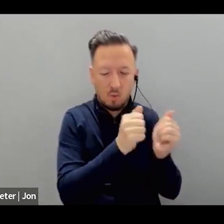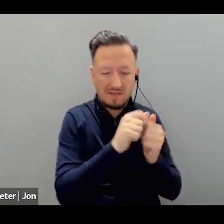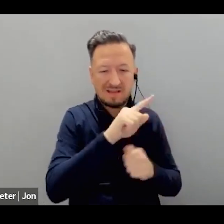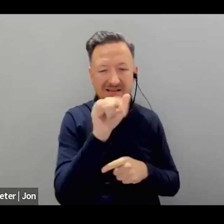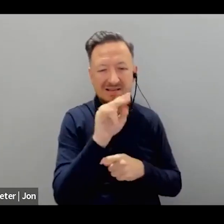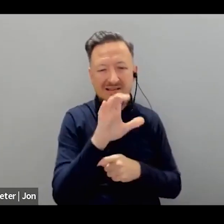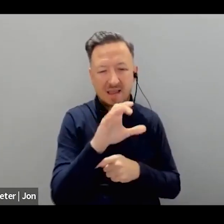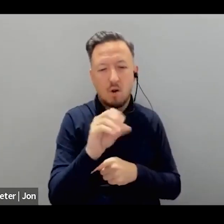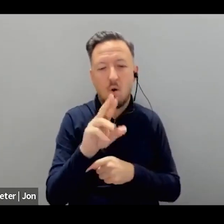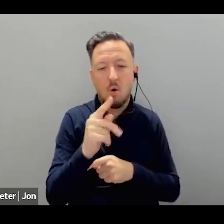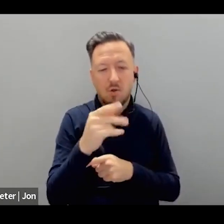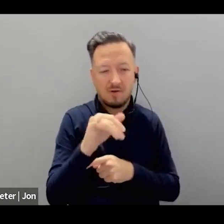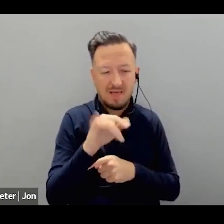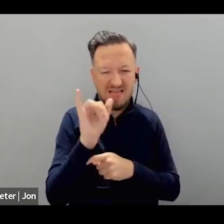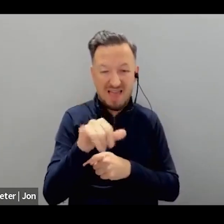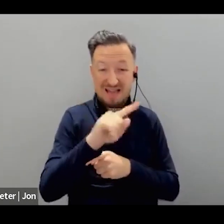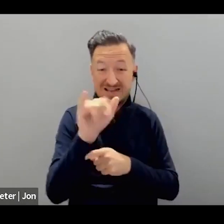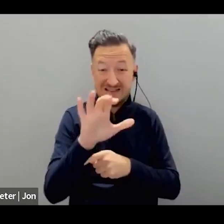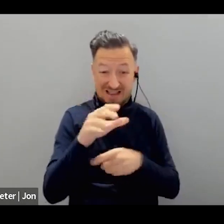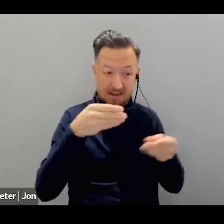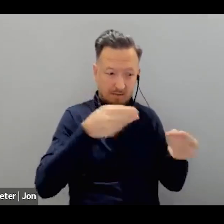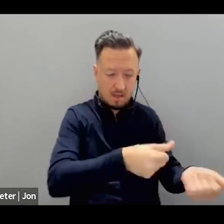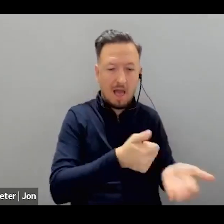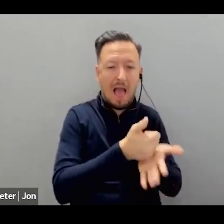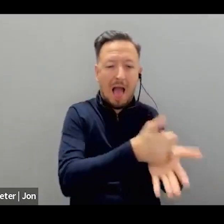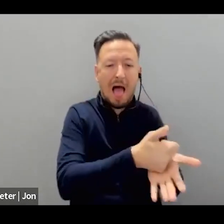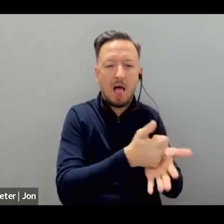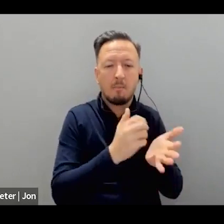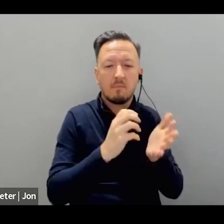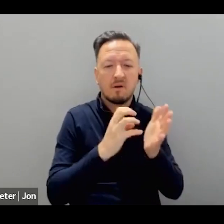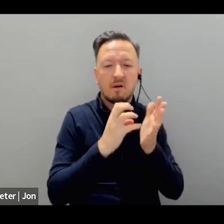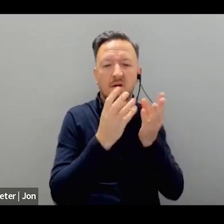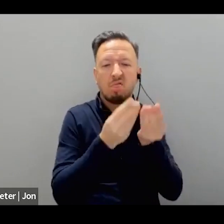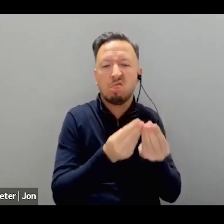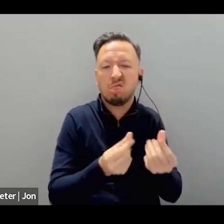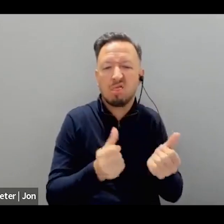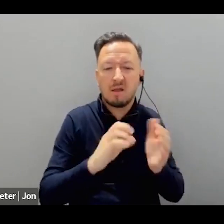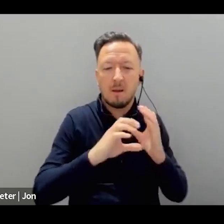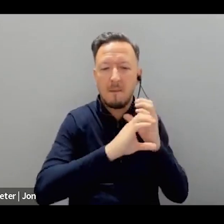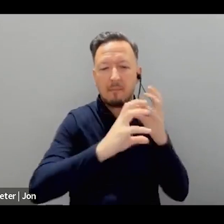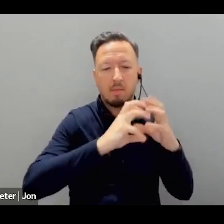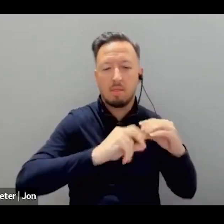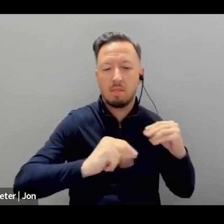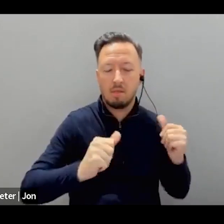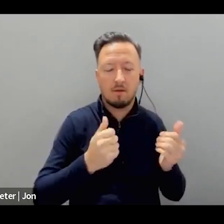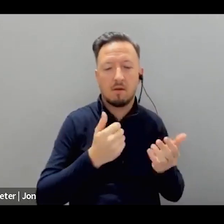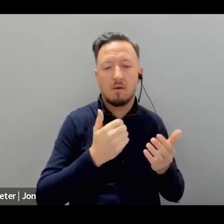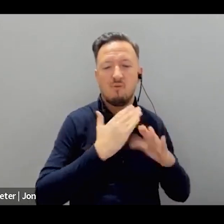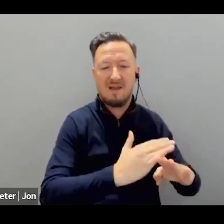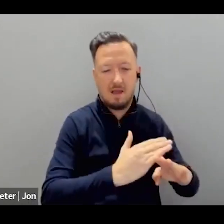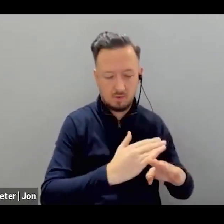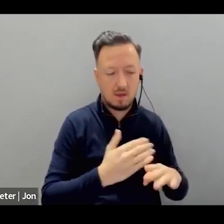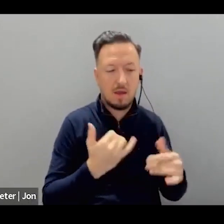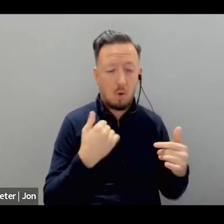which provides corrosion control, which I already mentioned, provides corrosion control. And we were unable to provide corrosion control